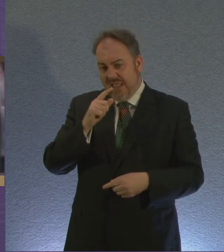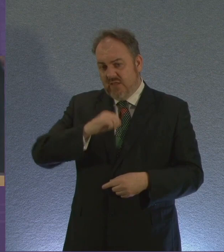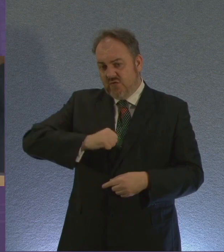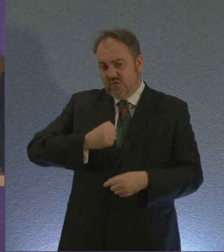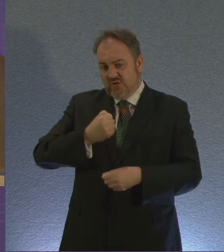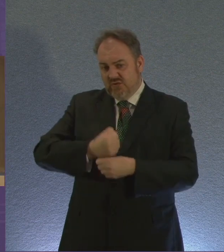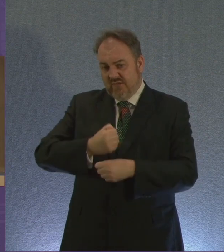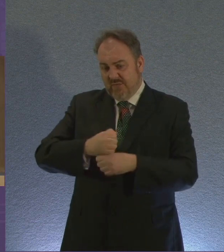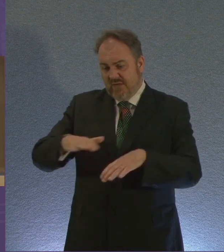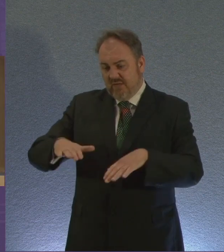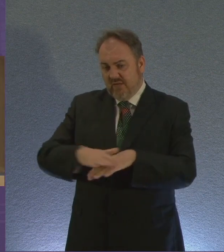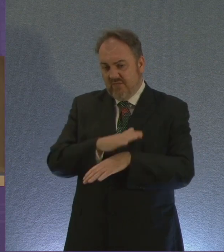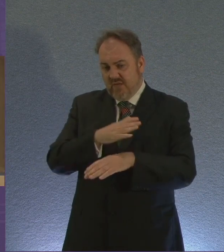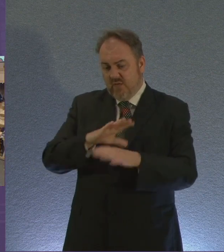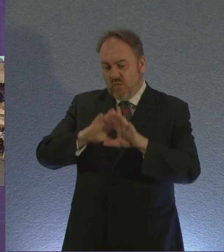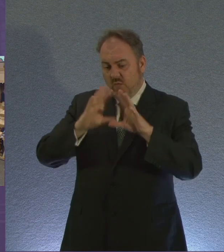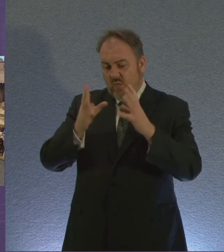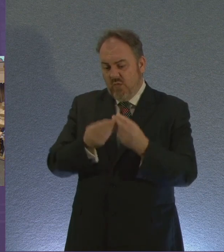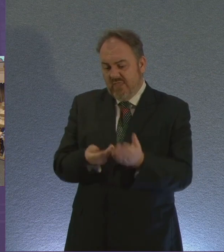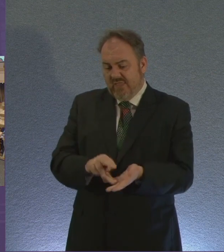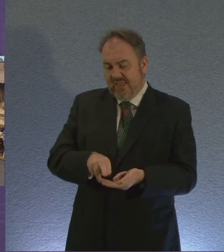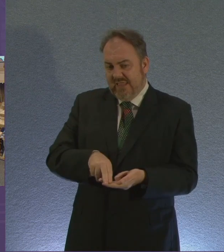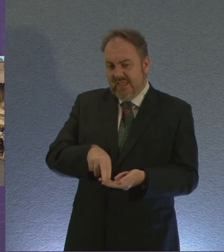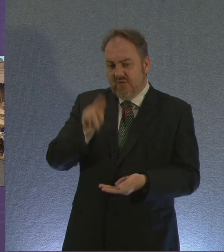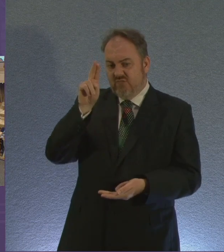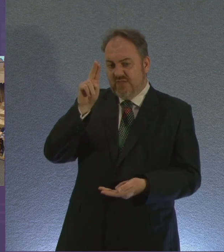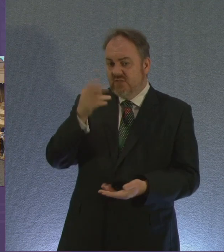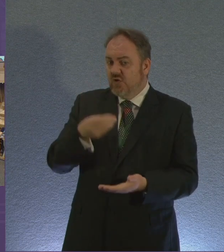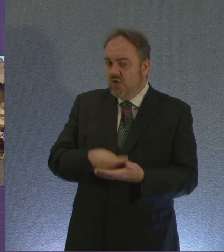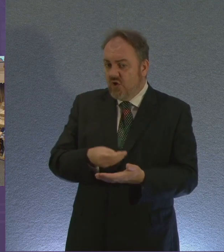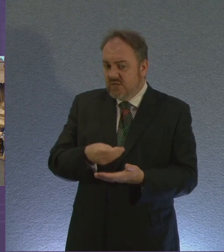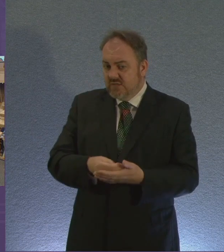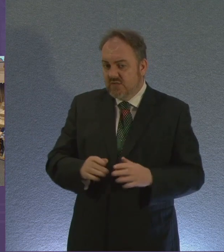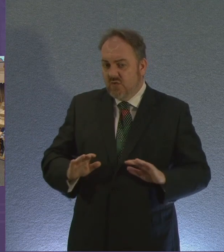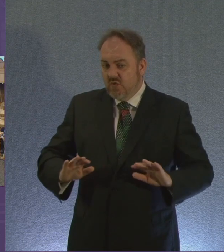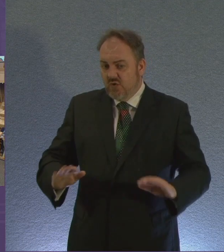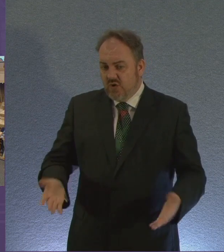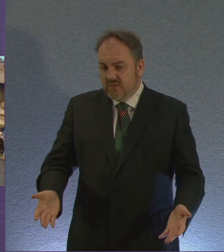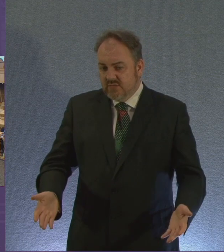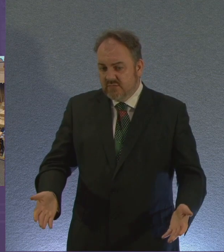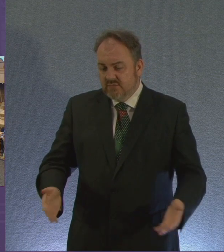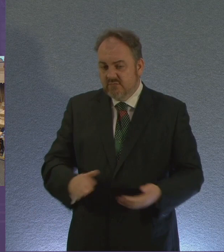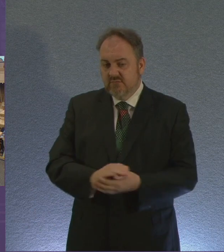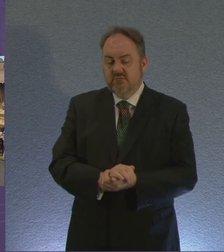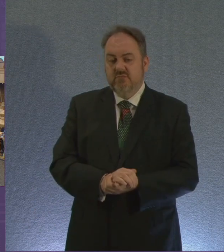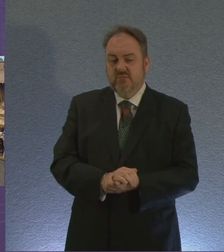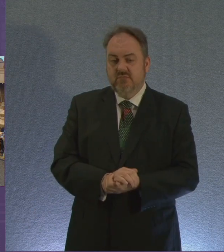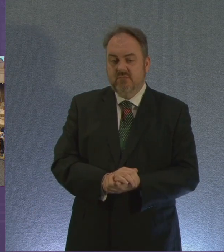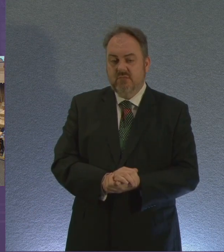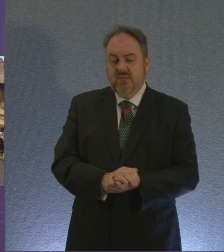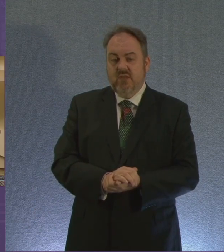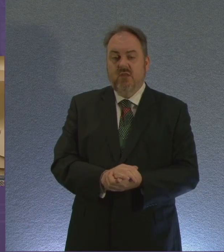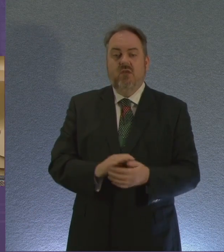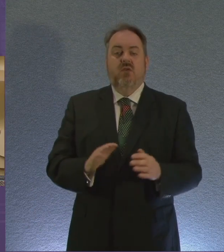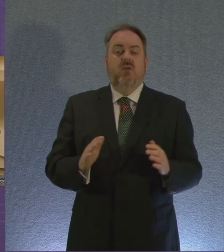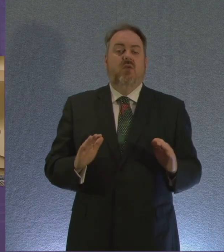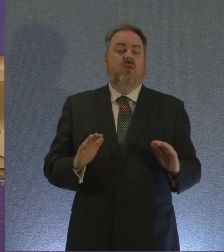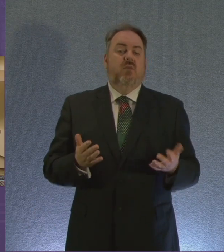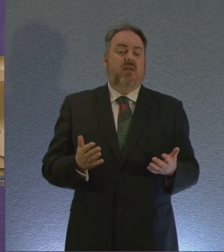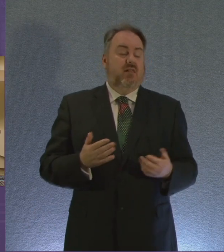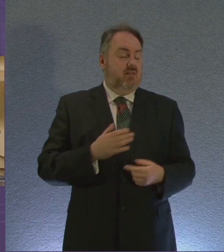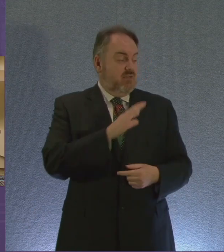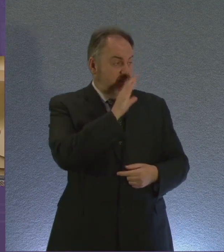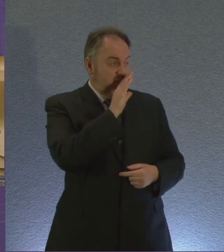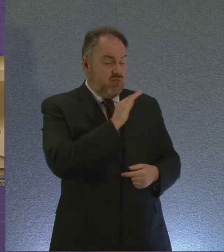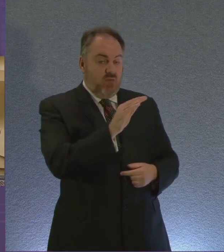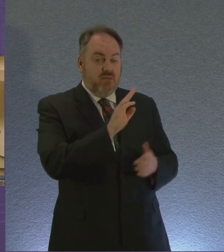demand when it comes? Shirley-Ann Somerville. Well, as I said, I think to Mark Griffin earlier on, that Social